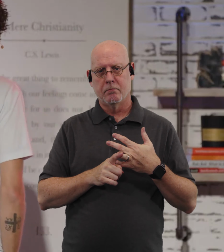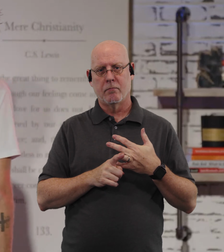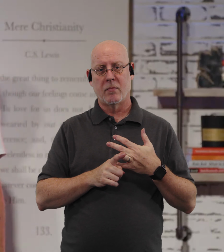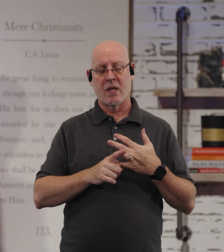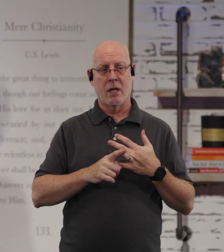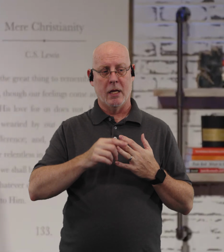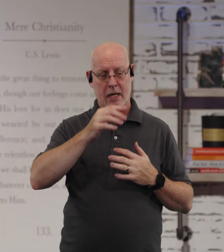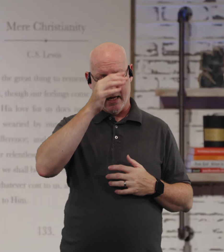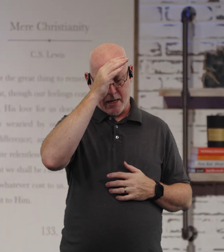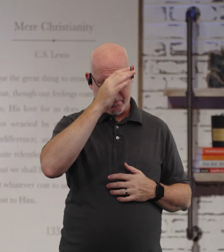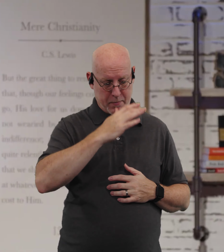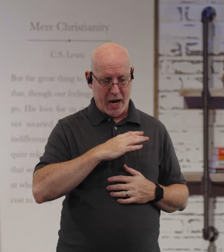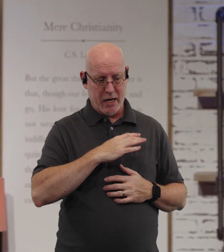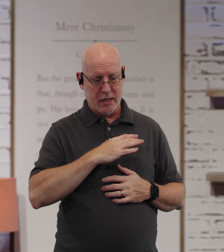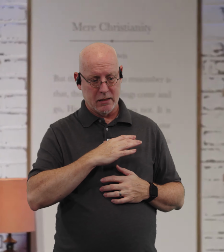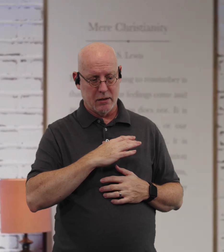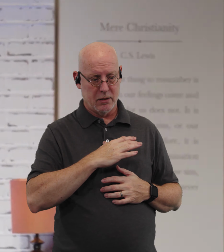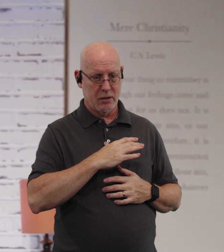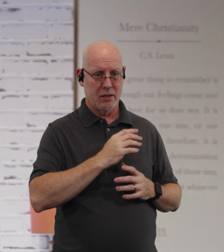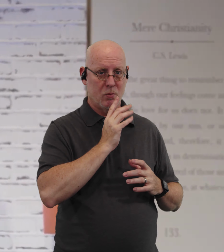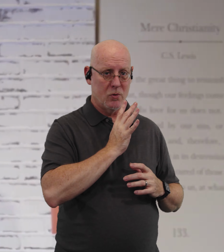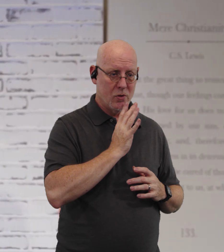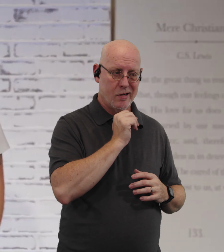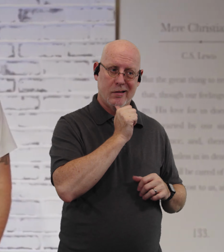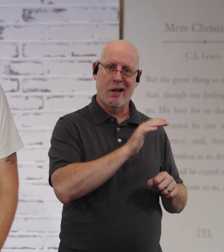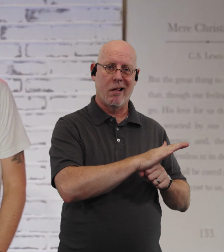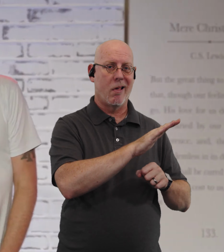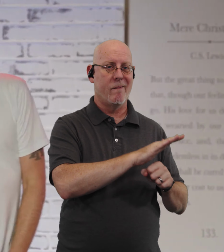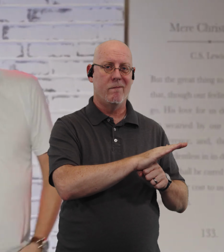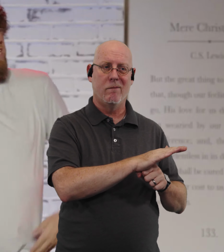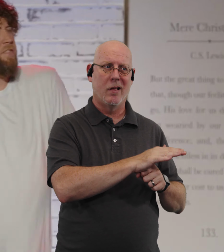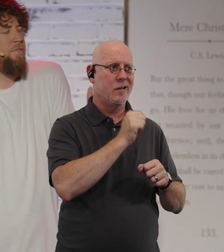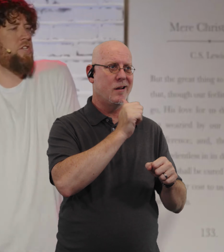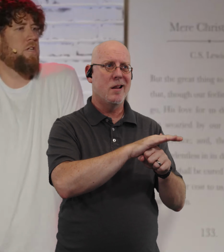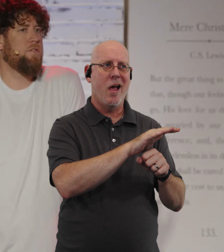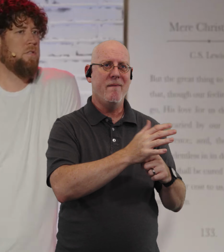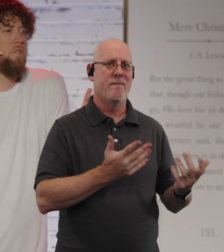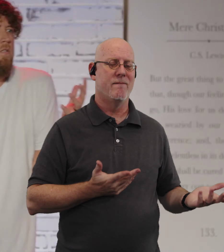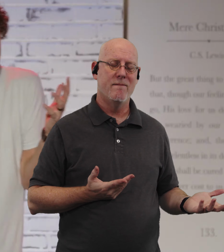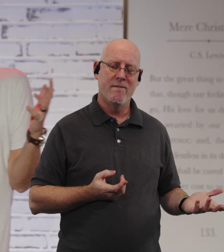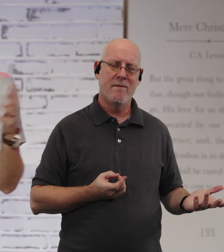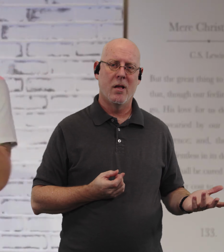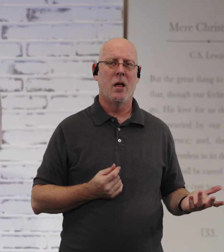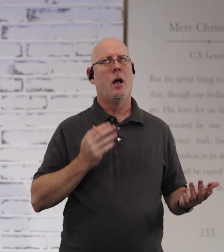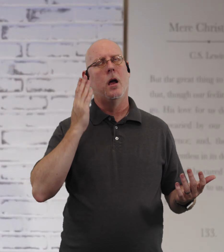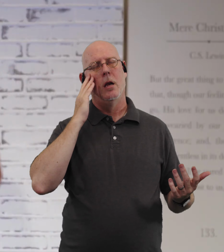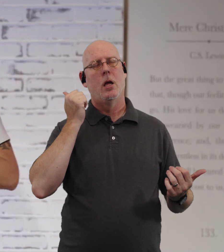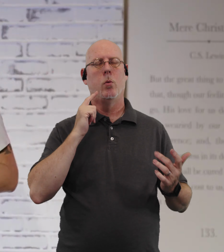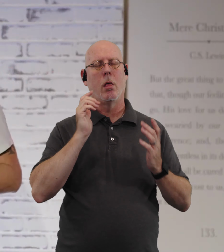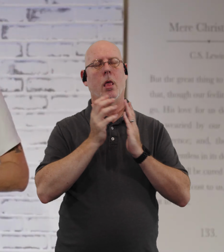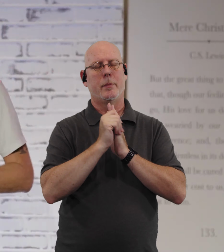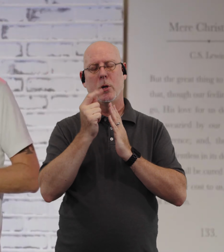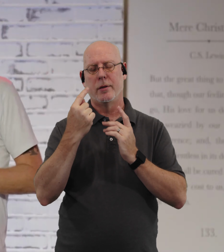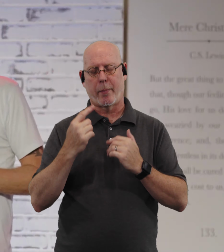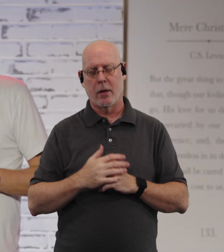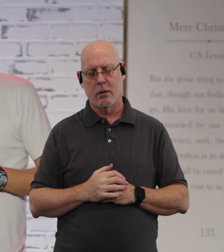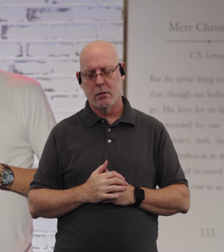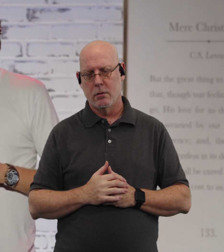The word of man is insufficient. It's just insufficient. I know we're all experts on